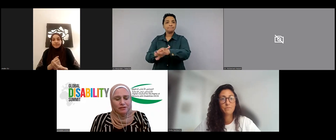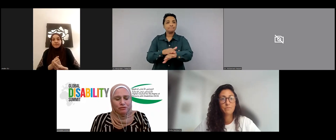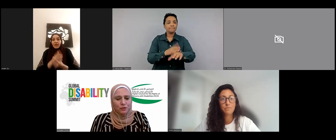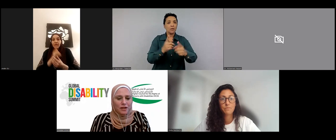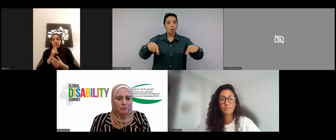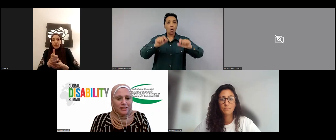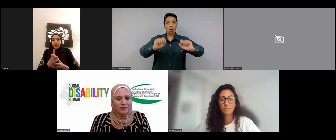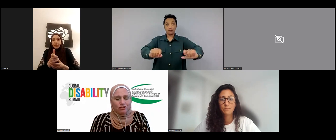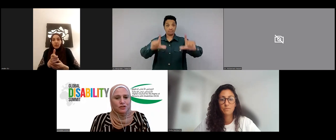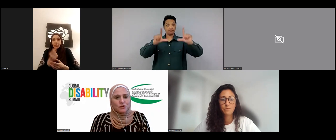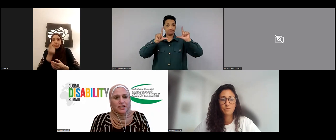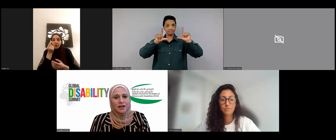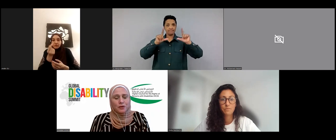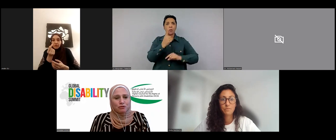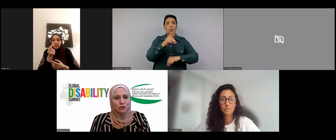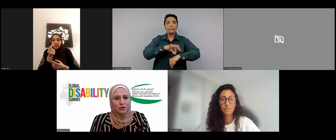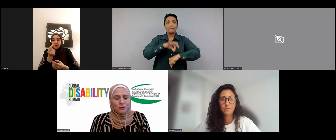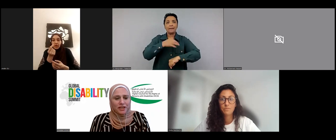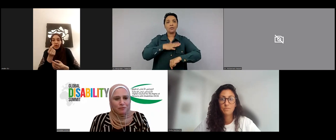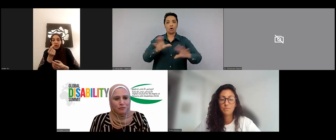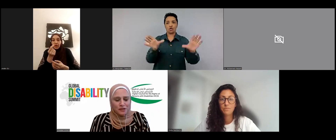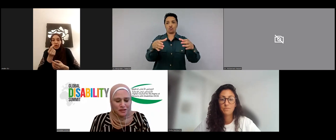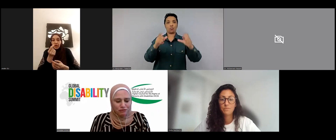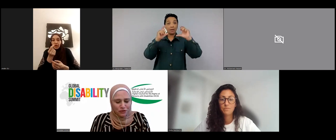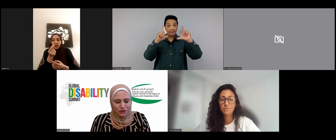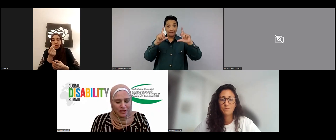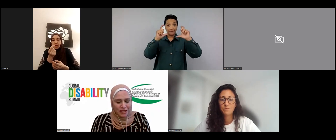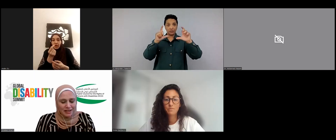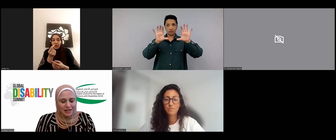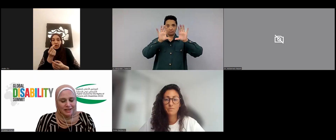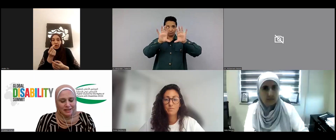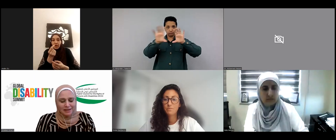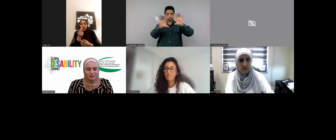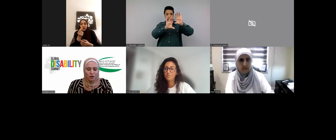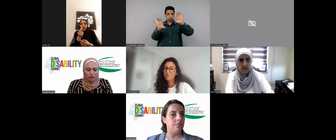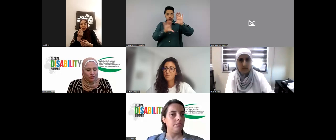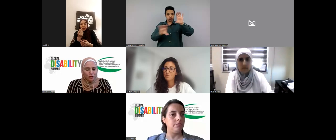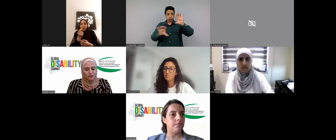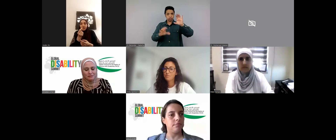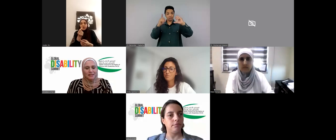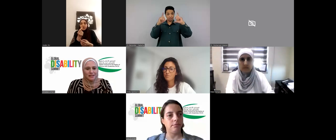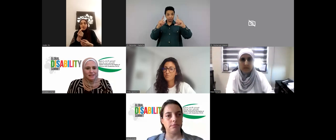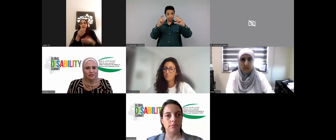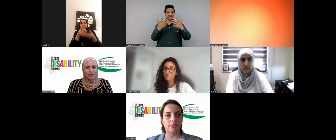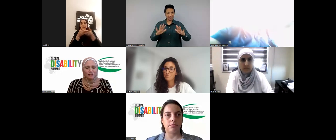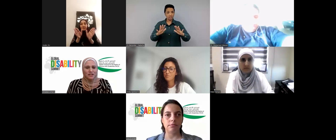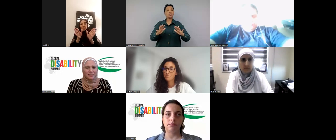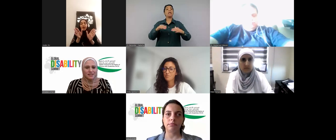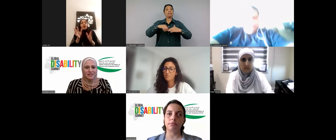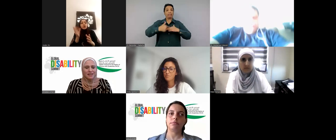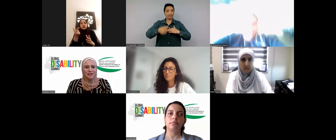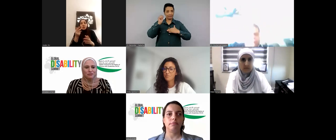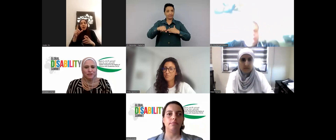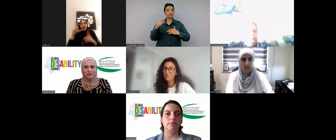cameras for 1 minute, just to take a group photo, then we can proceed for the overview of some selected